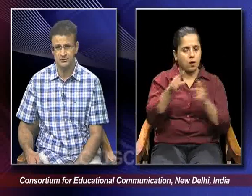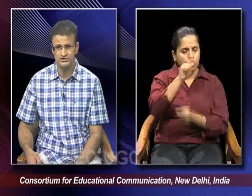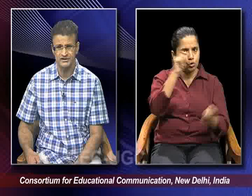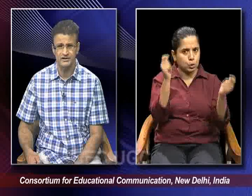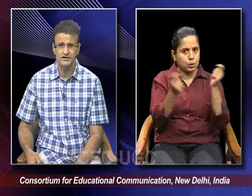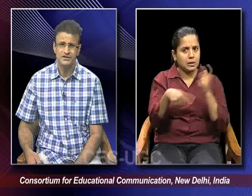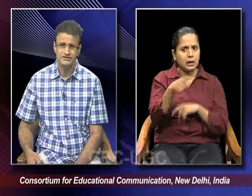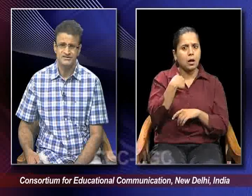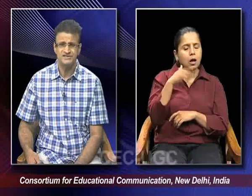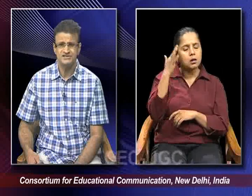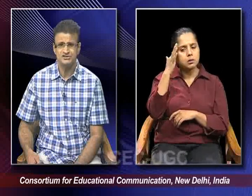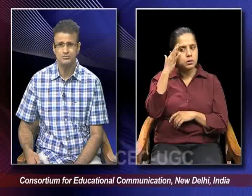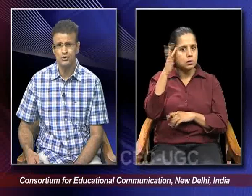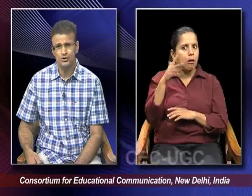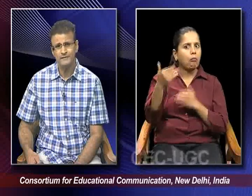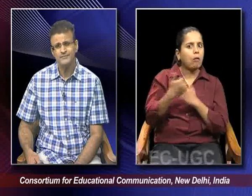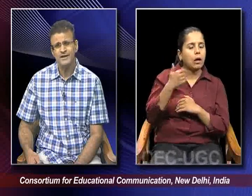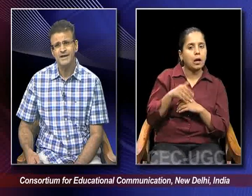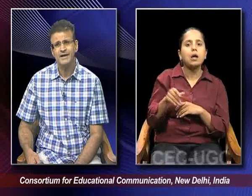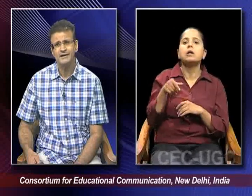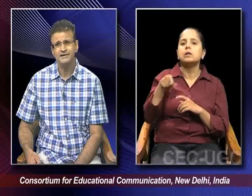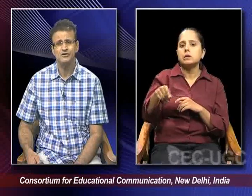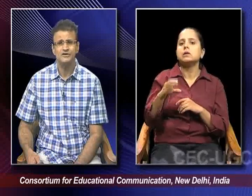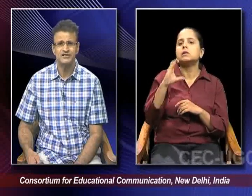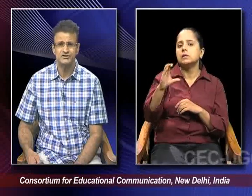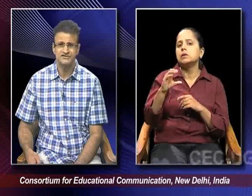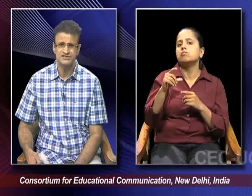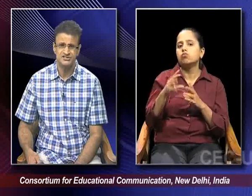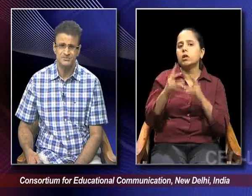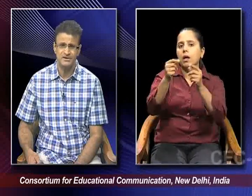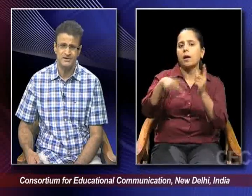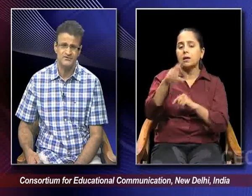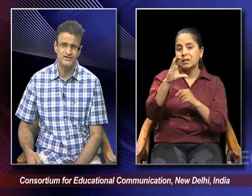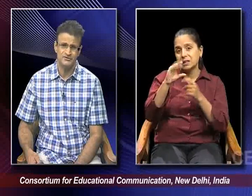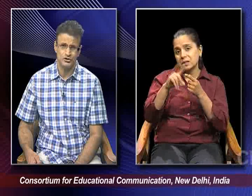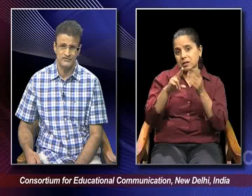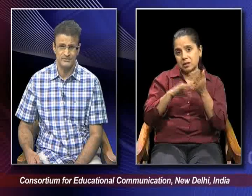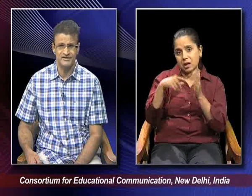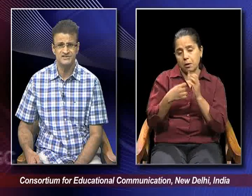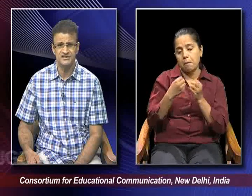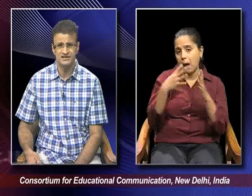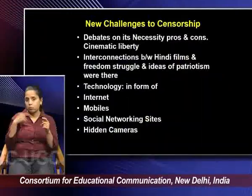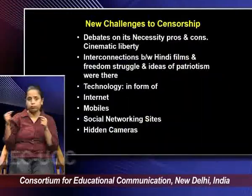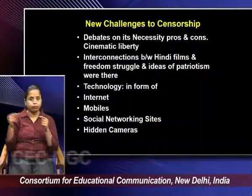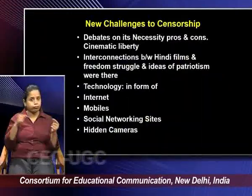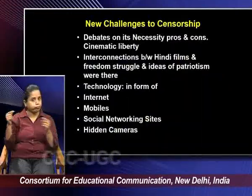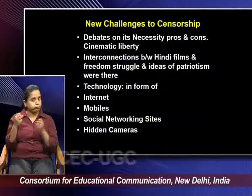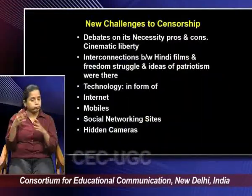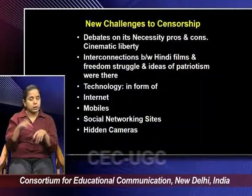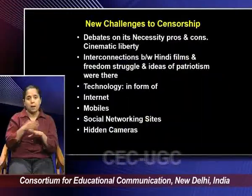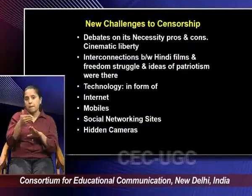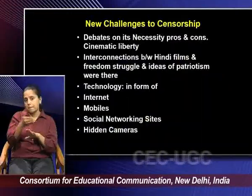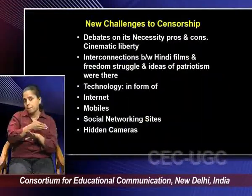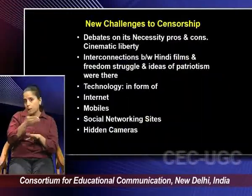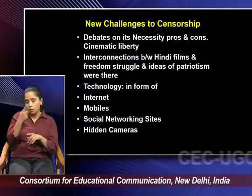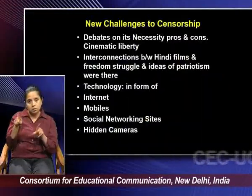were bothering the censors more. And in the context of censorship, we have a lot of debates in the contemporary times as